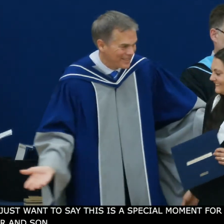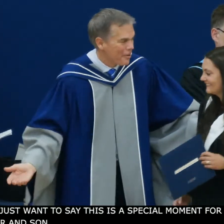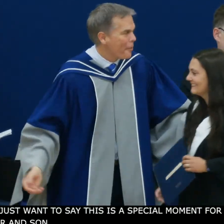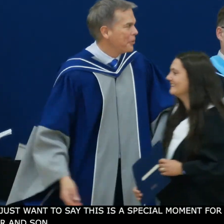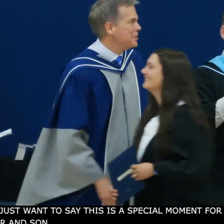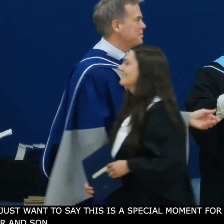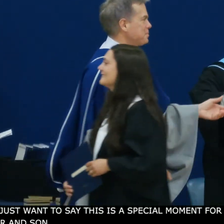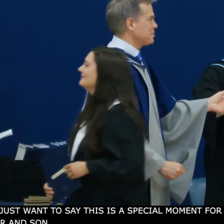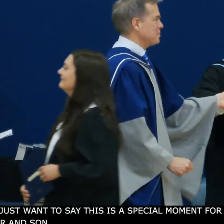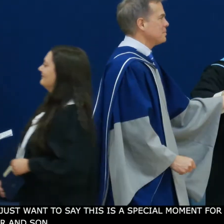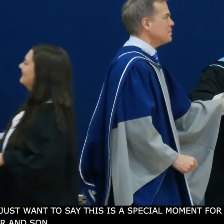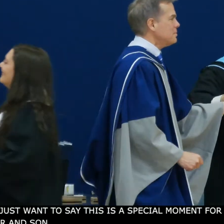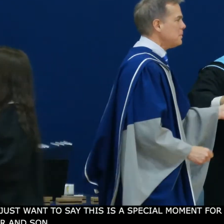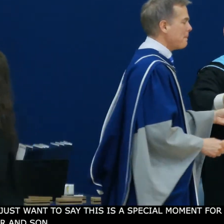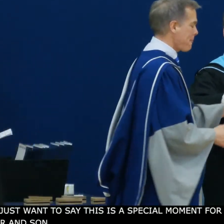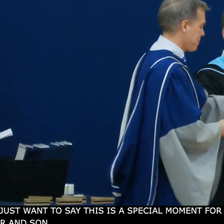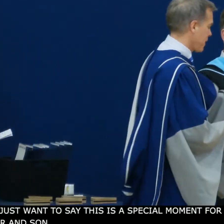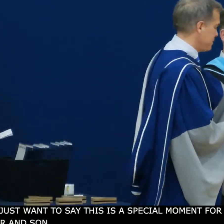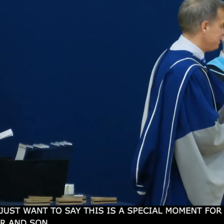Shelby Johnstone.